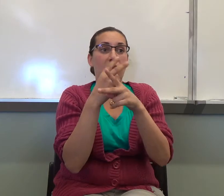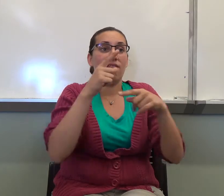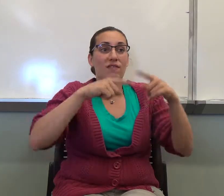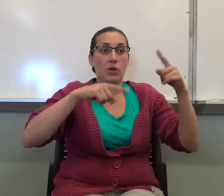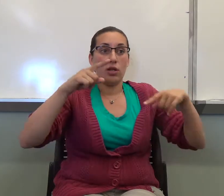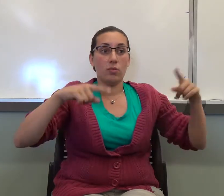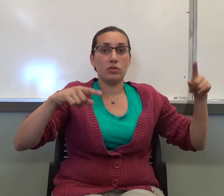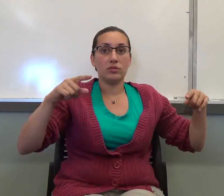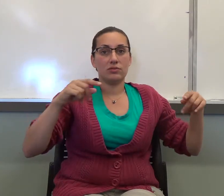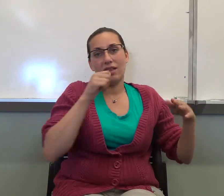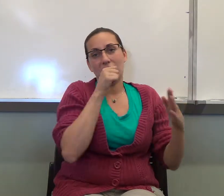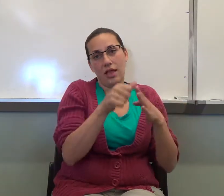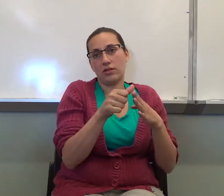called coefficients.